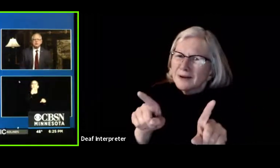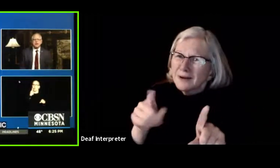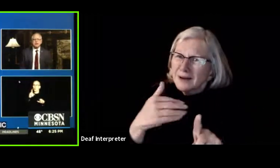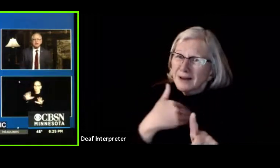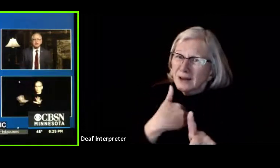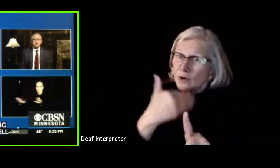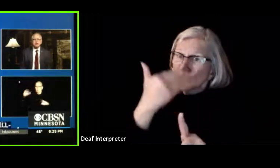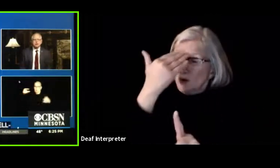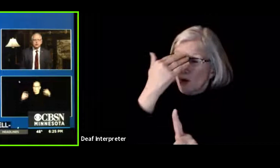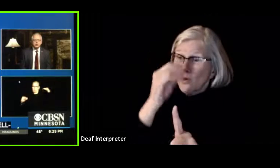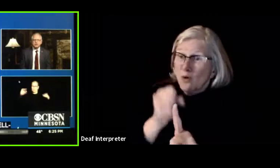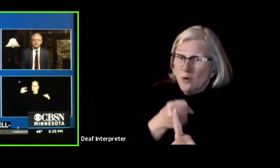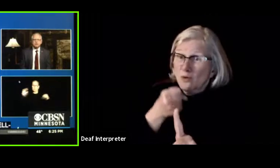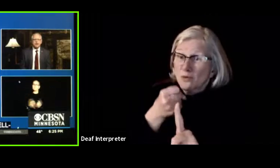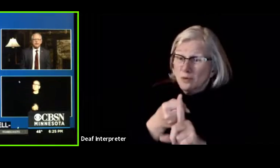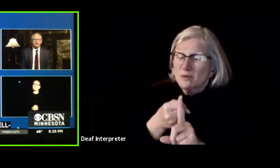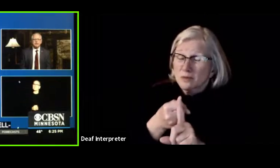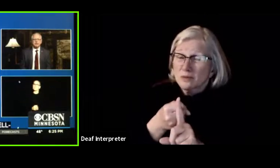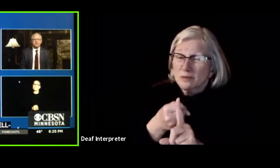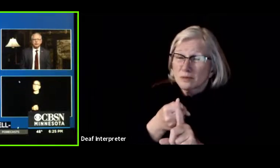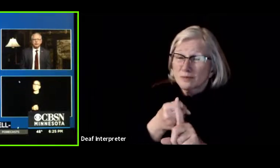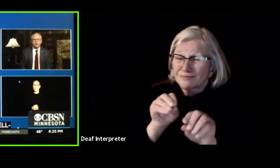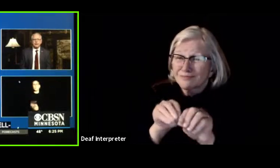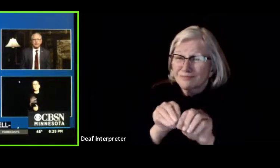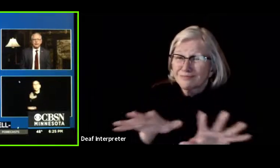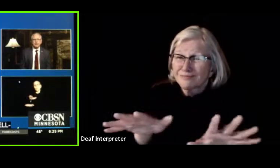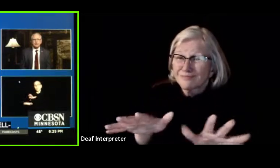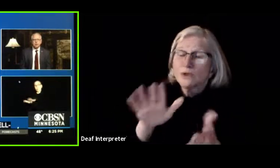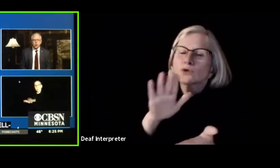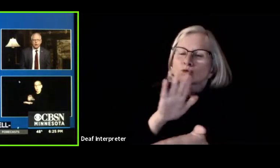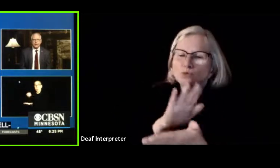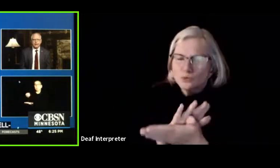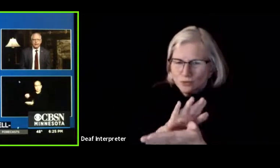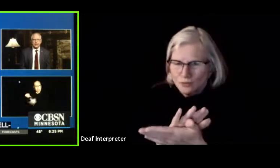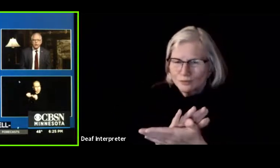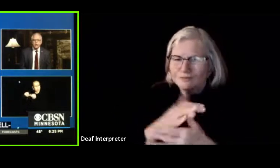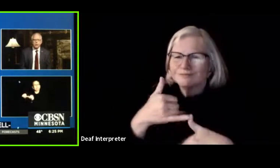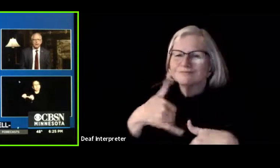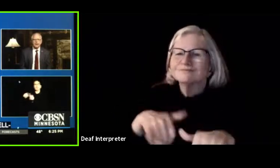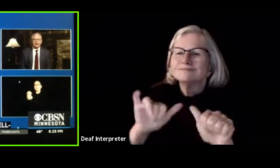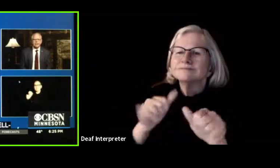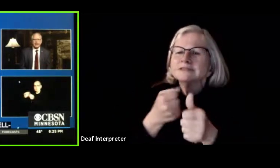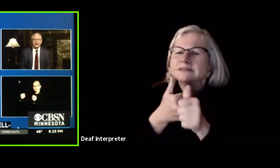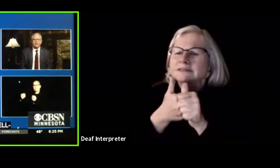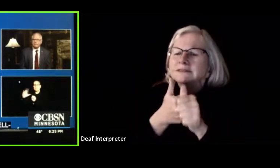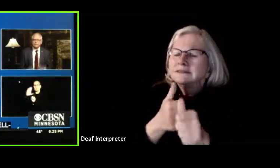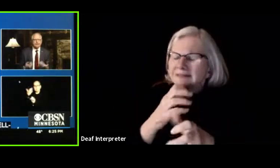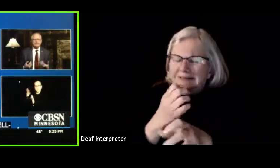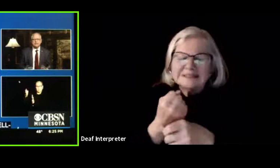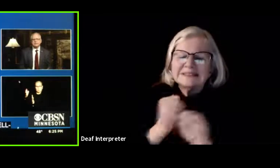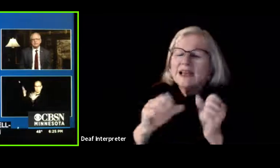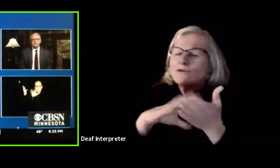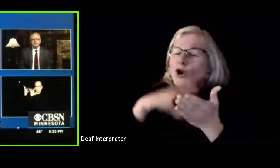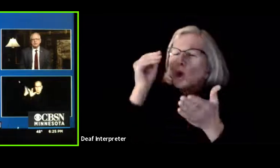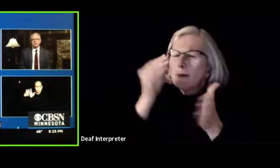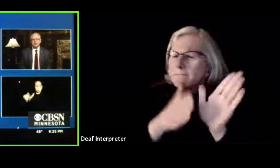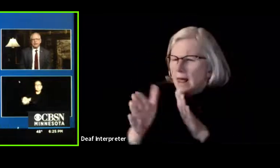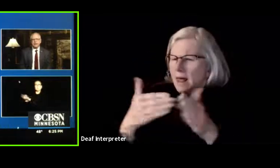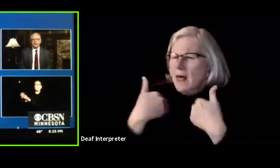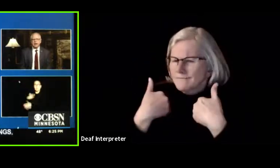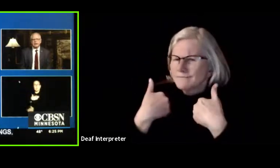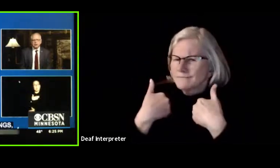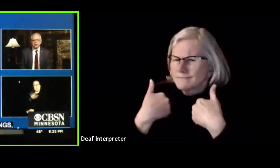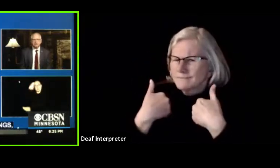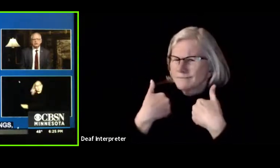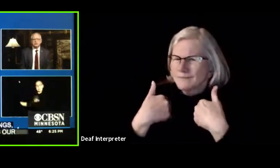those things. Schools are still following our safe learning plan. It's working. We know we're dialing back. My son's in distance learning.